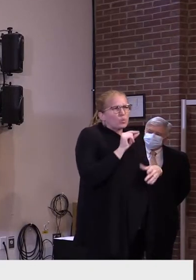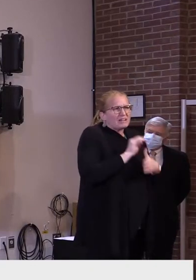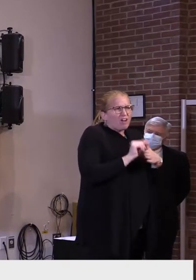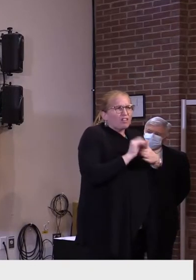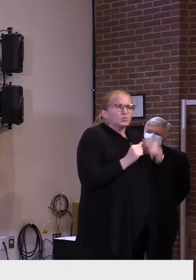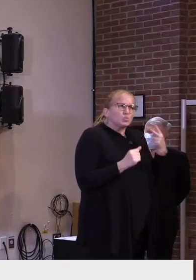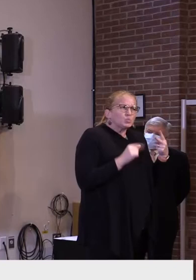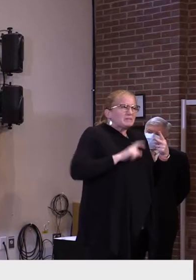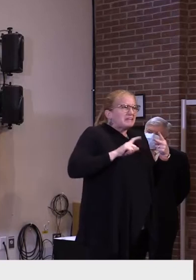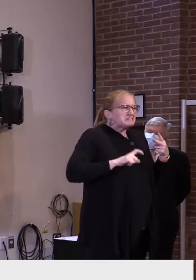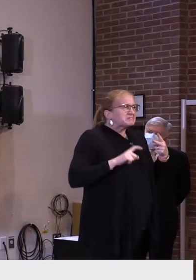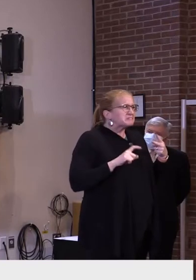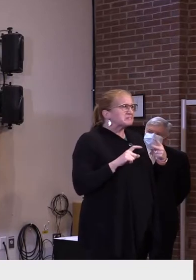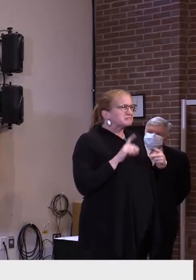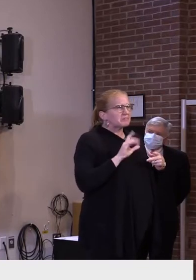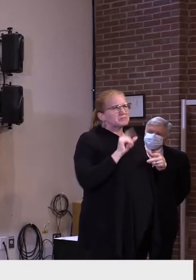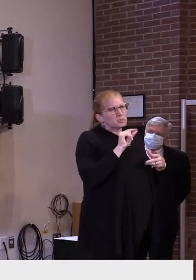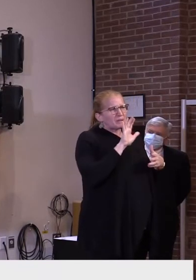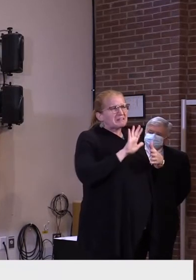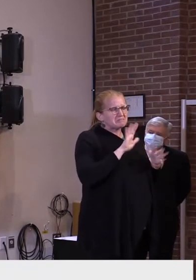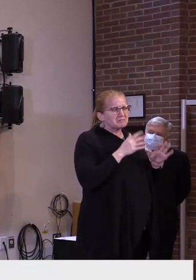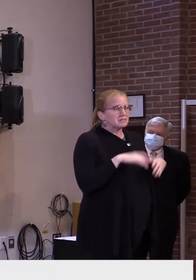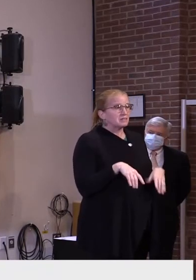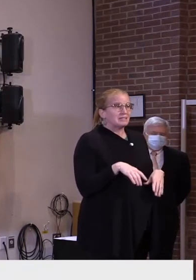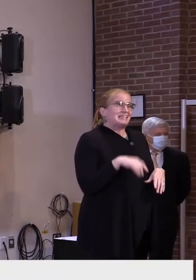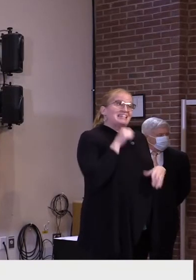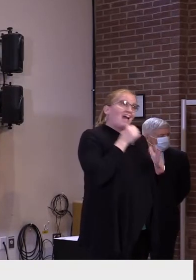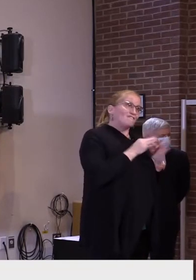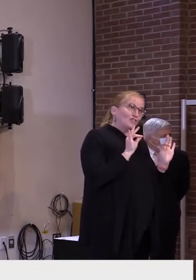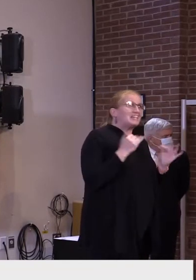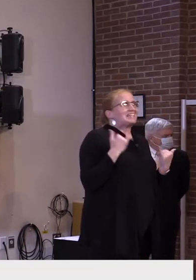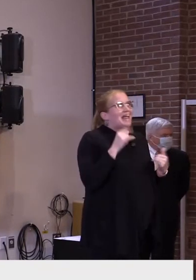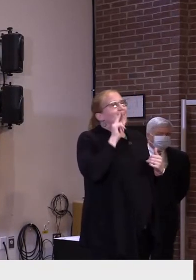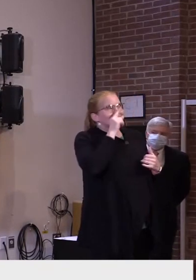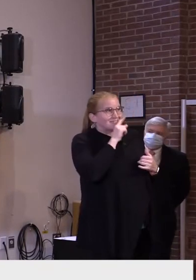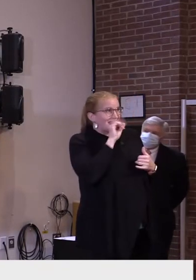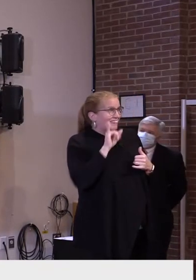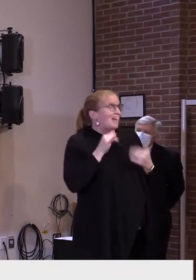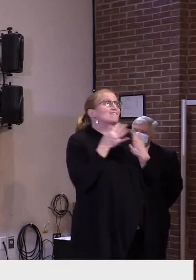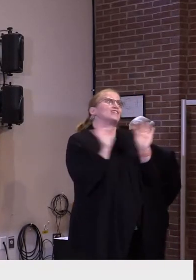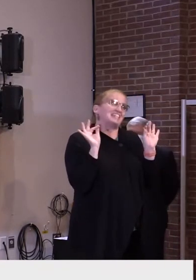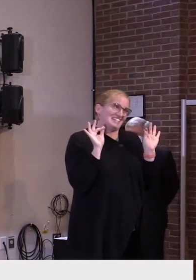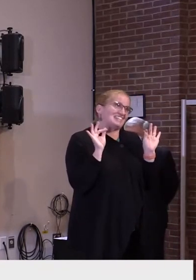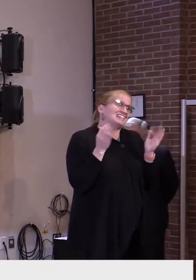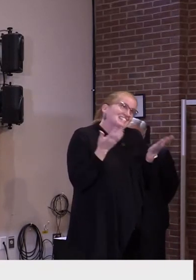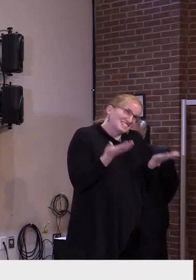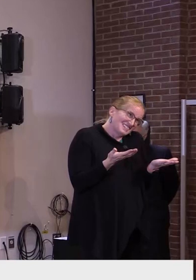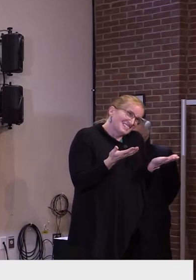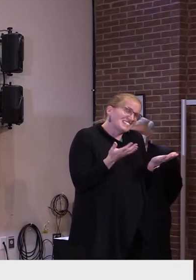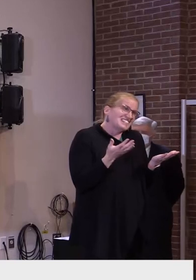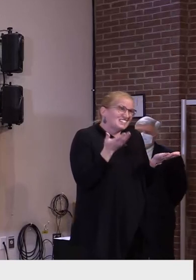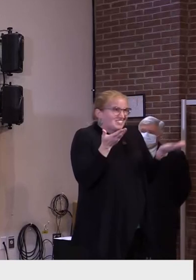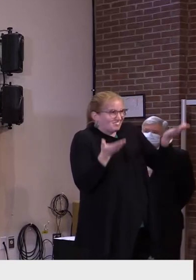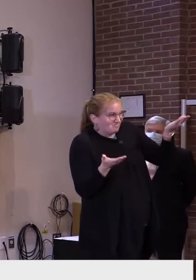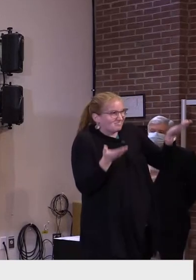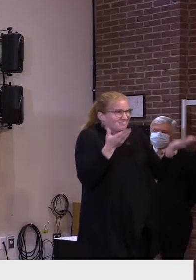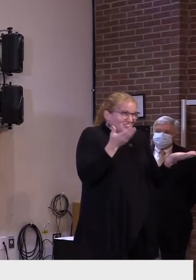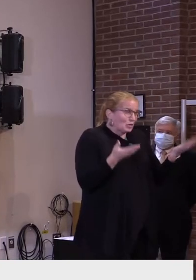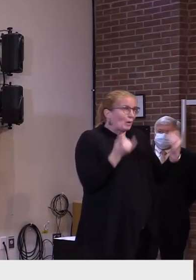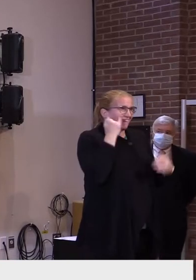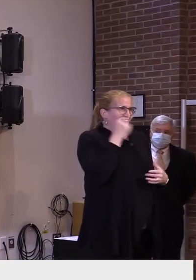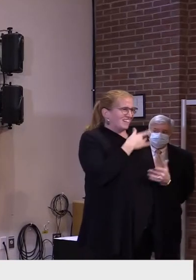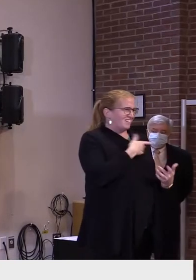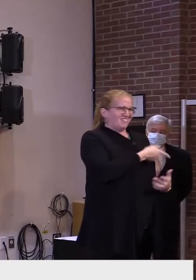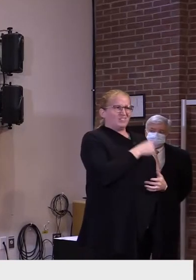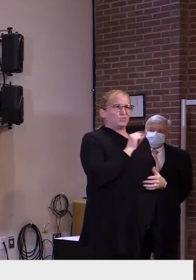we understand, again, that's not free like the current PCR testing. And I'd certainly want Vermonters who don't want to spend that money or